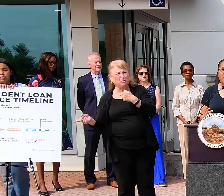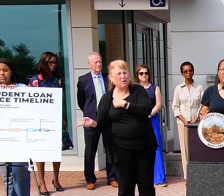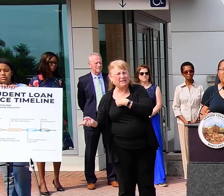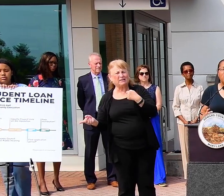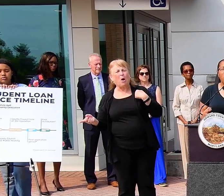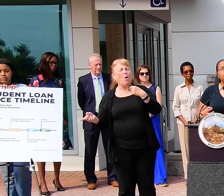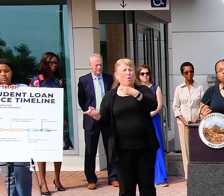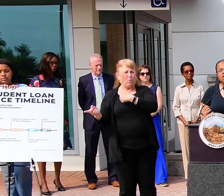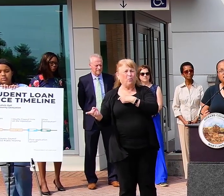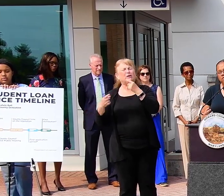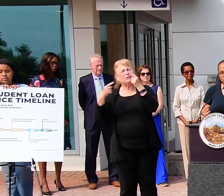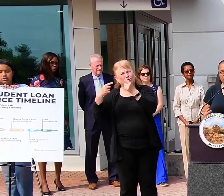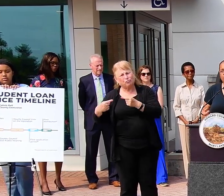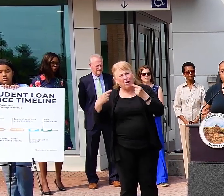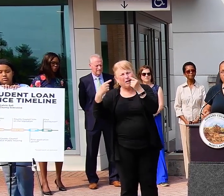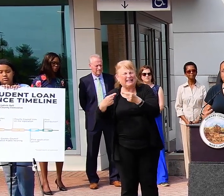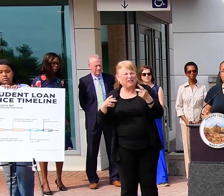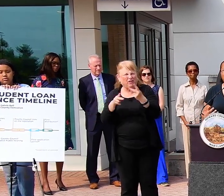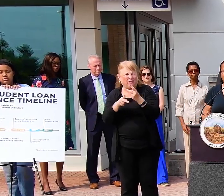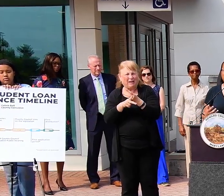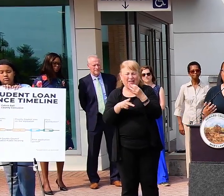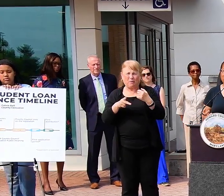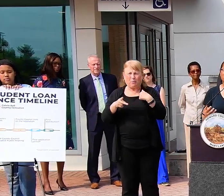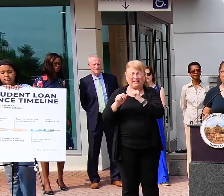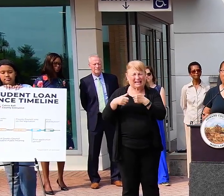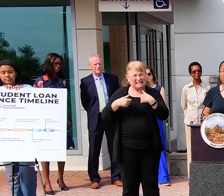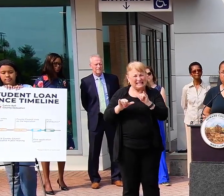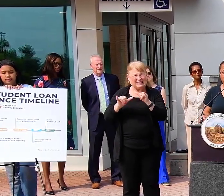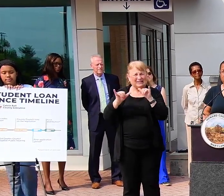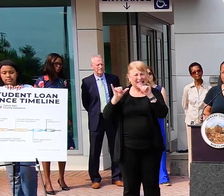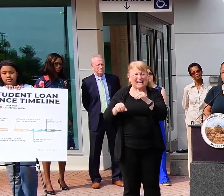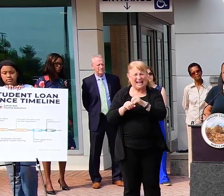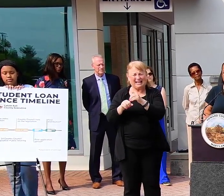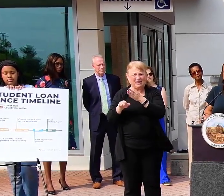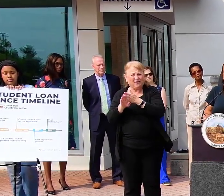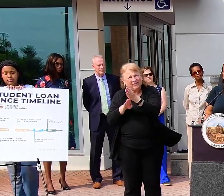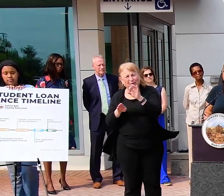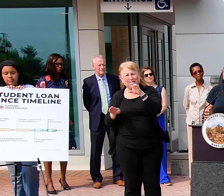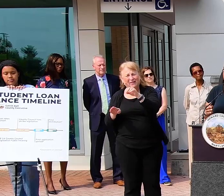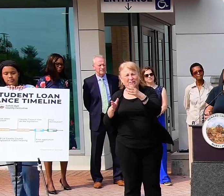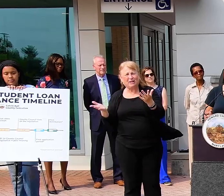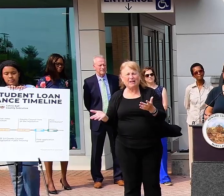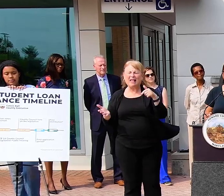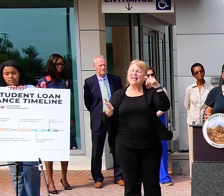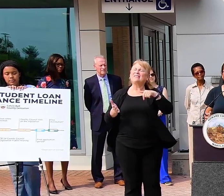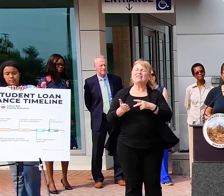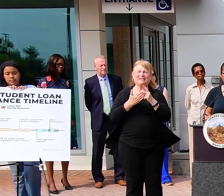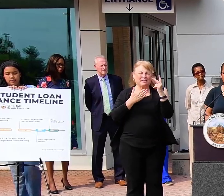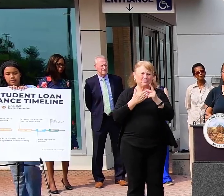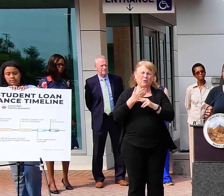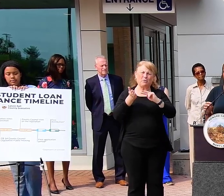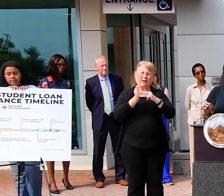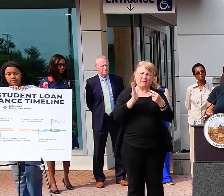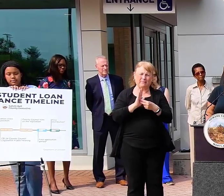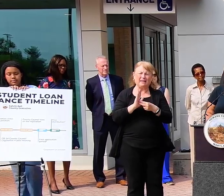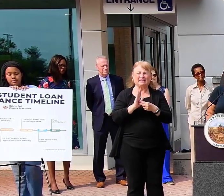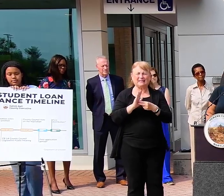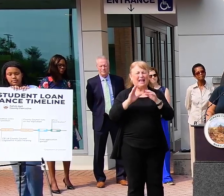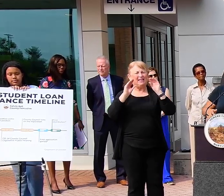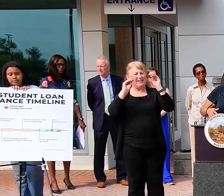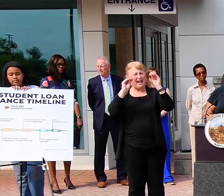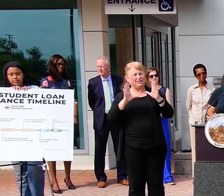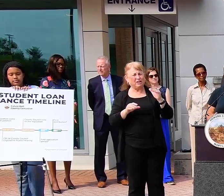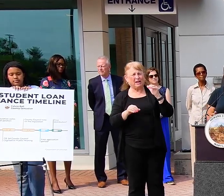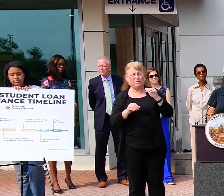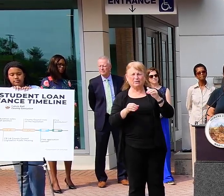Because we are struggling to figure out whether or not we can still stay in the field of education. So this program means that the